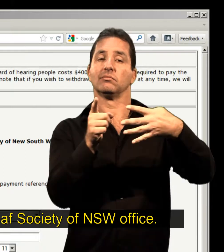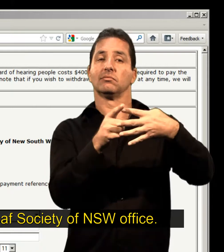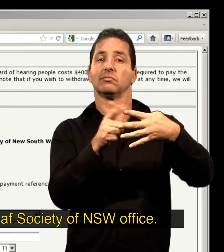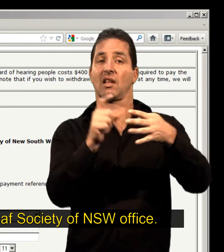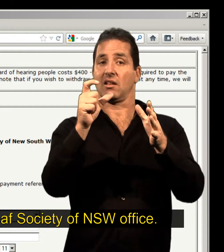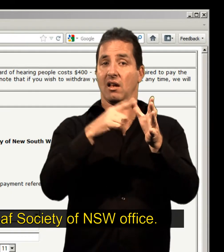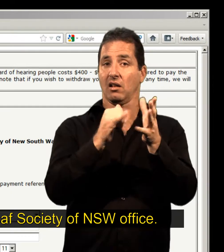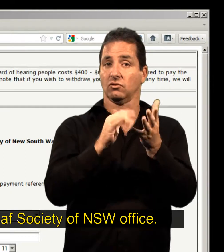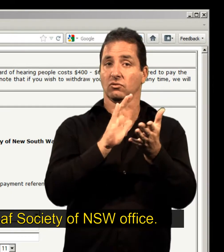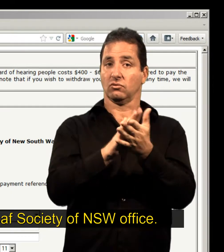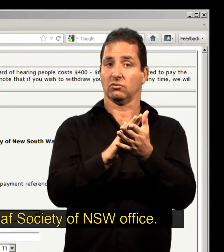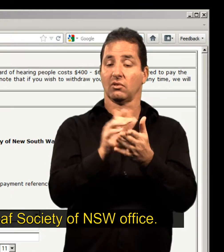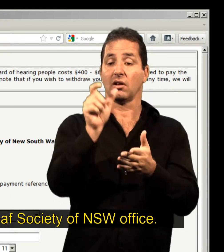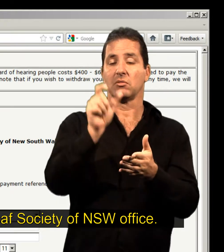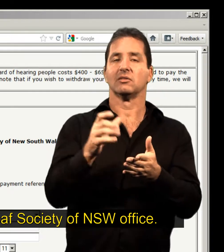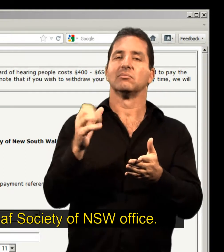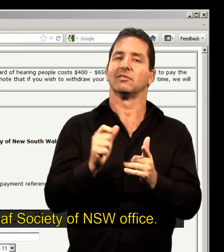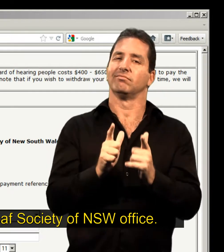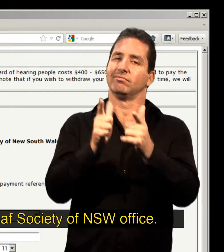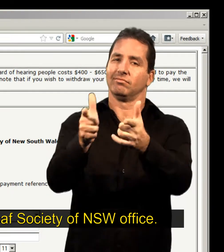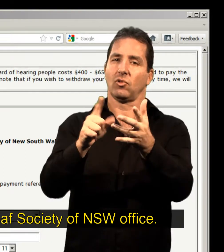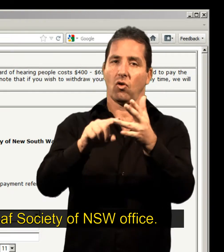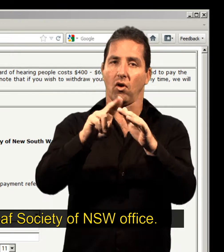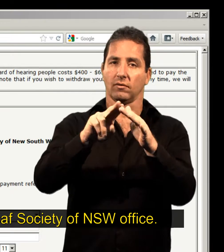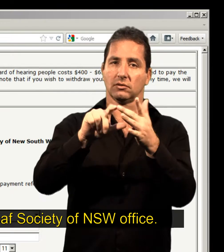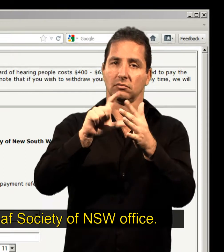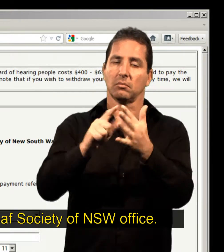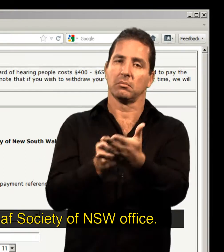Pay in cash at the Deaf Society of New South Wales office.